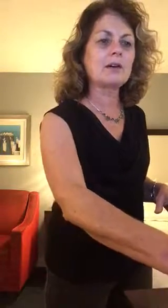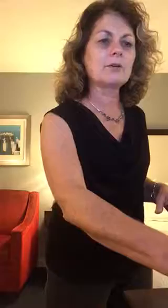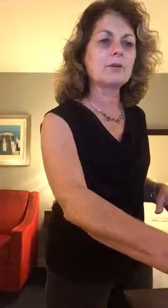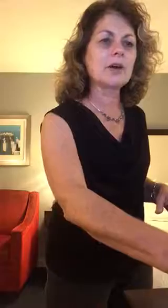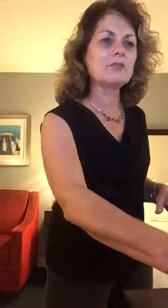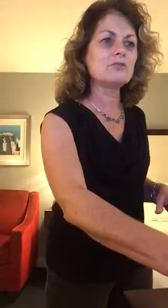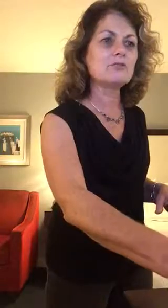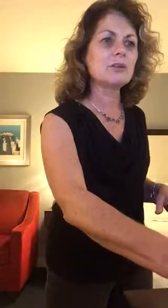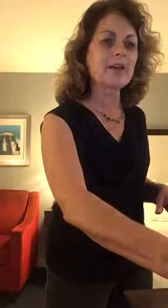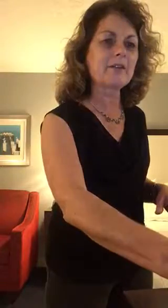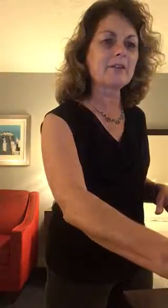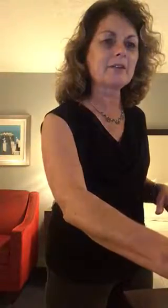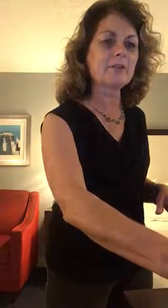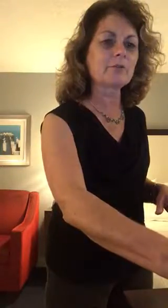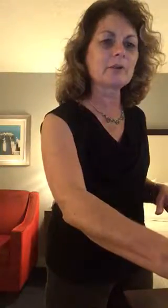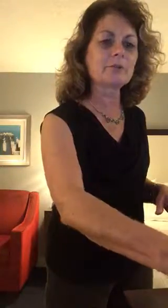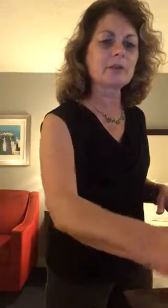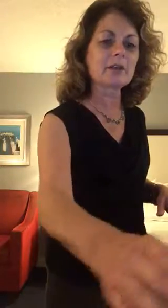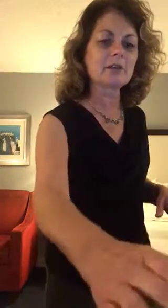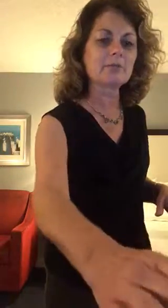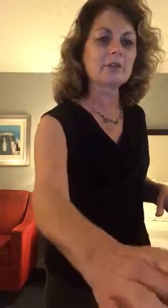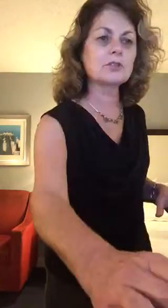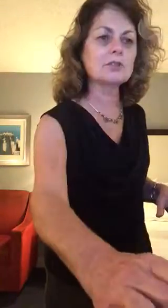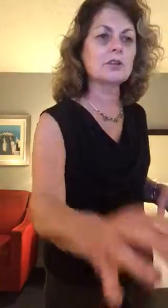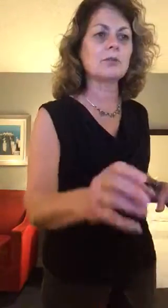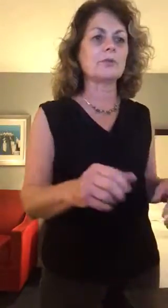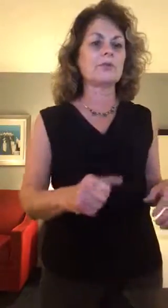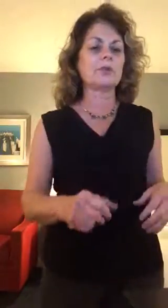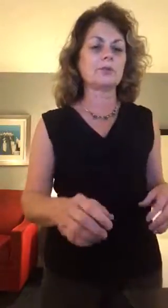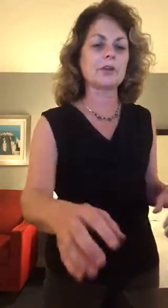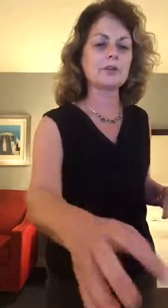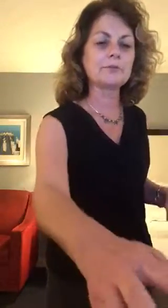Oh, I know I have another one. My computer just, oh, here we go.